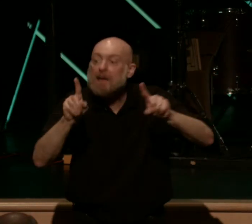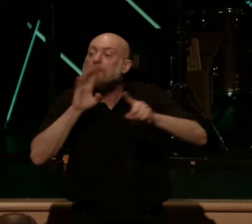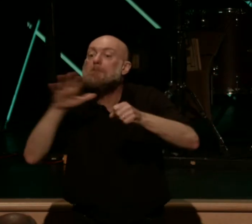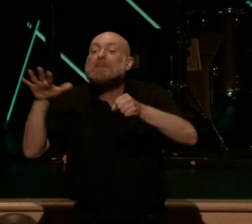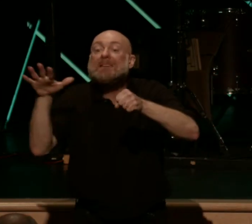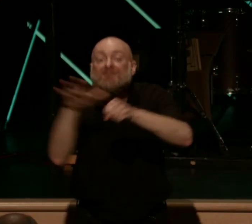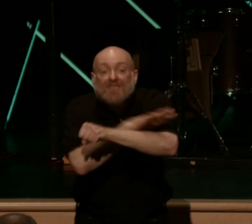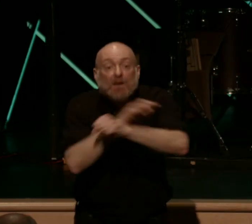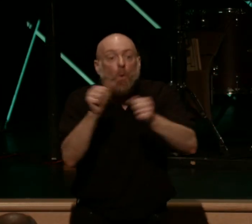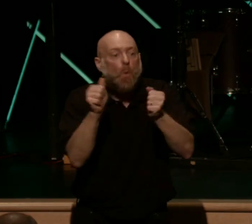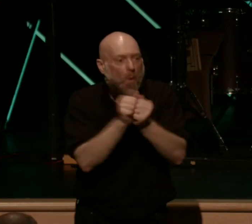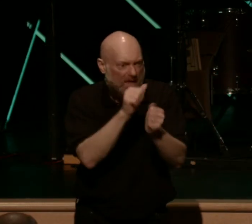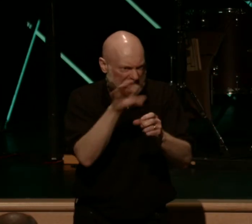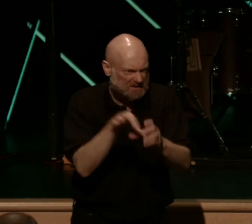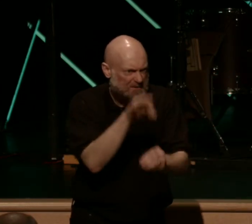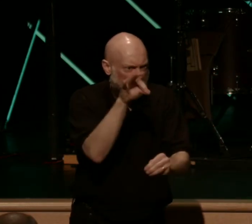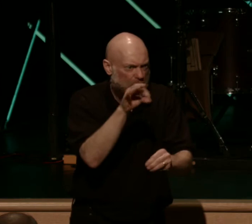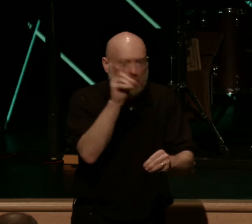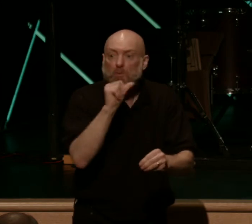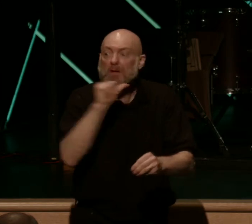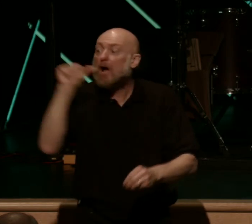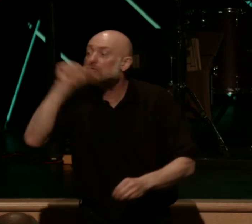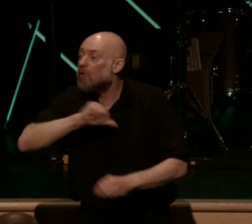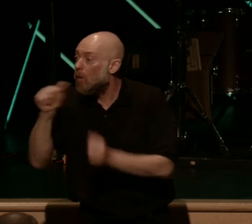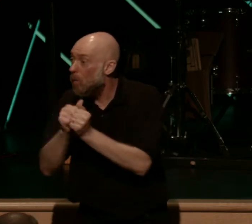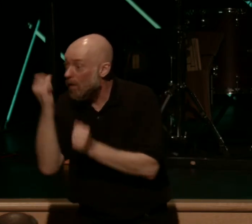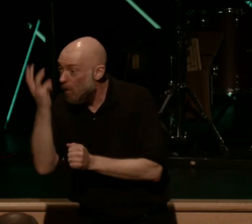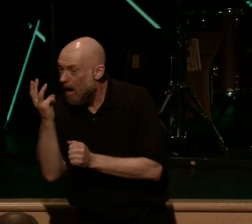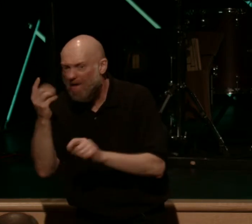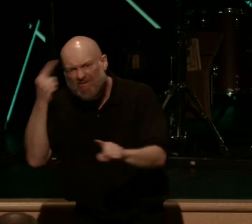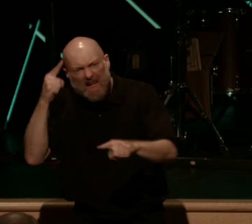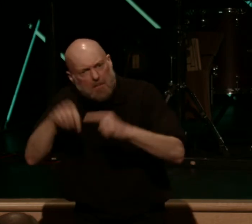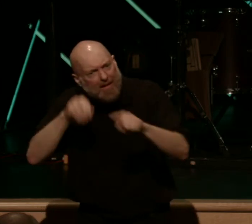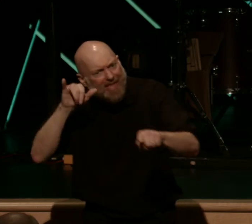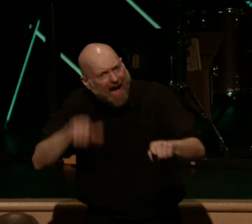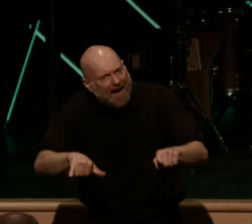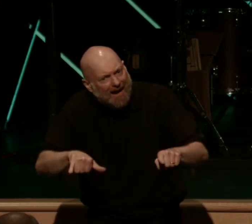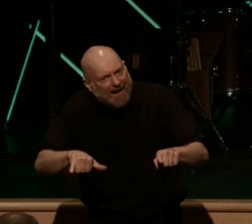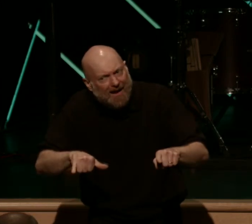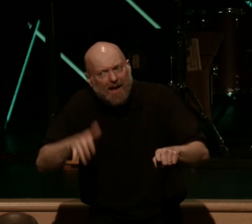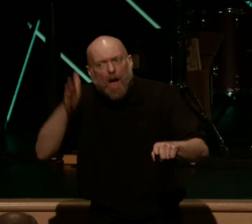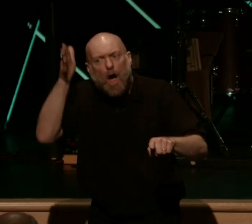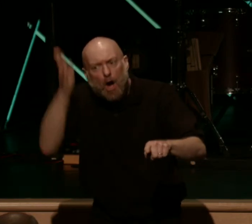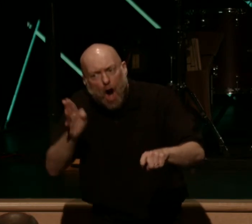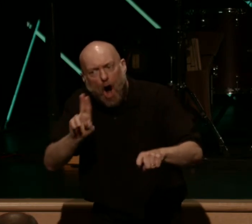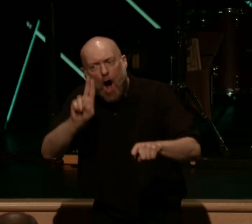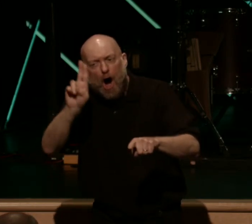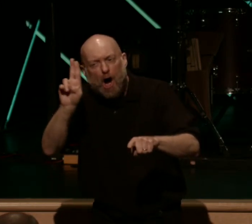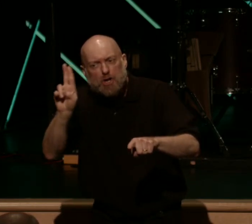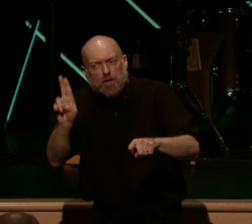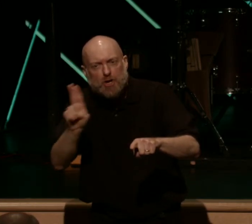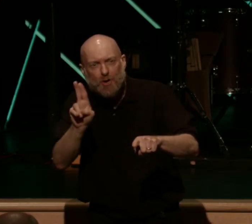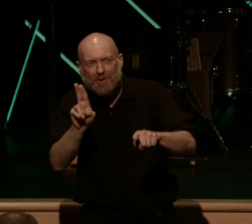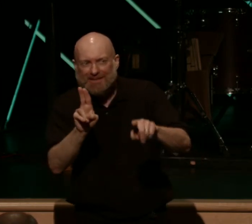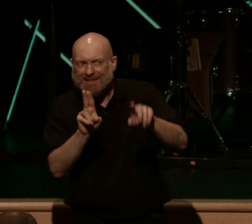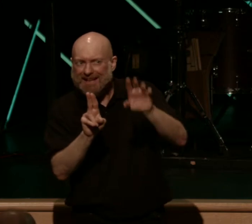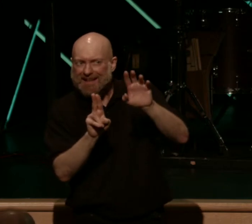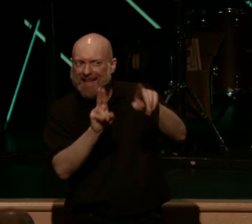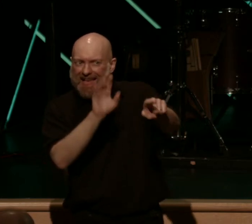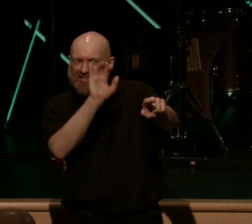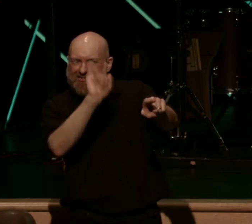be filled with the Spirit. Do not get drunk with wine. Now think about that. God is using very